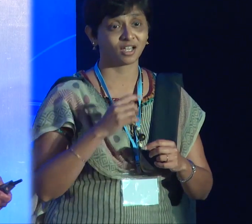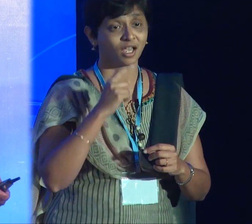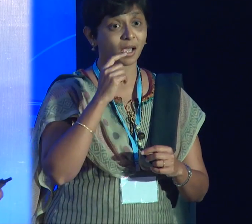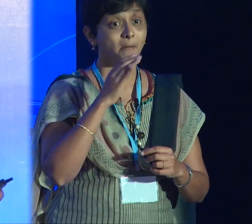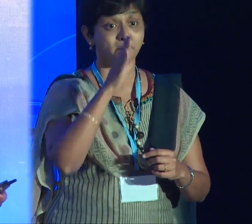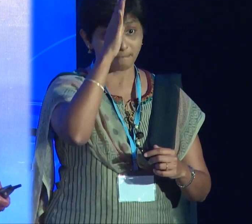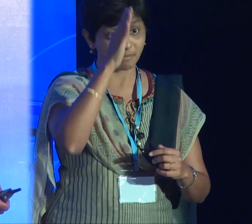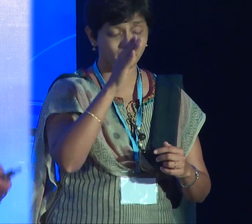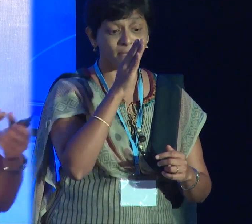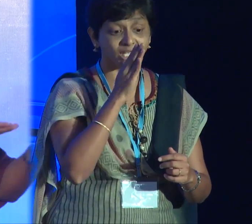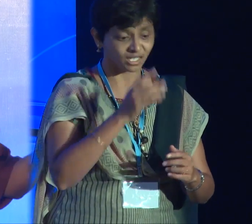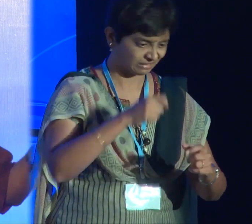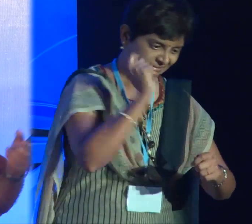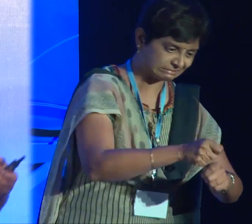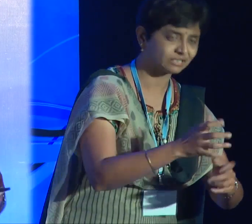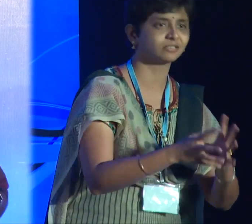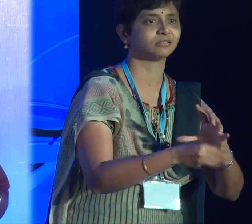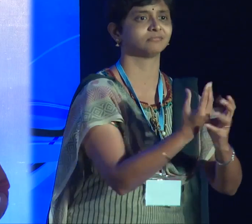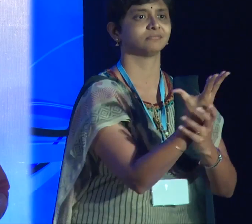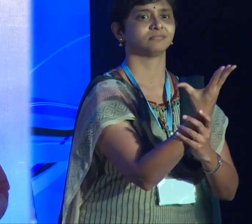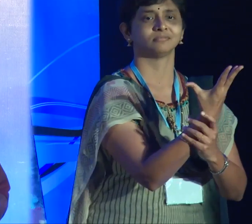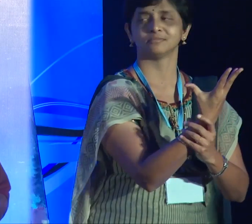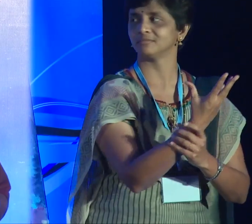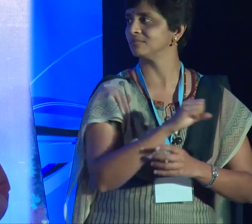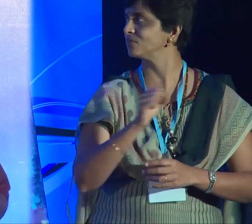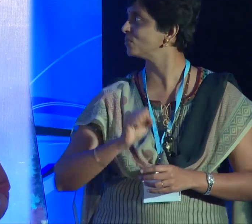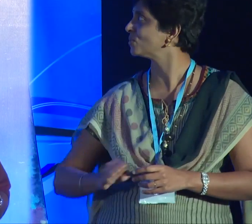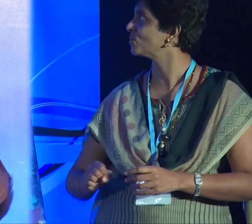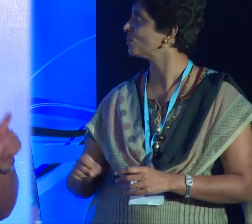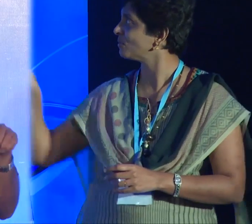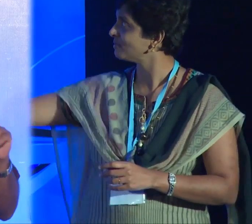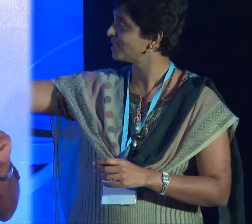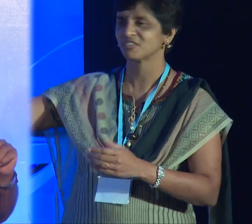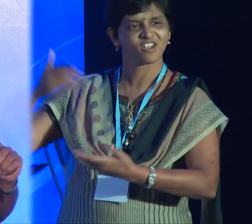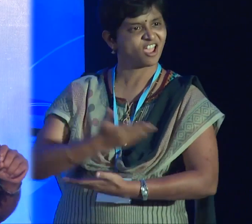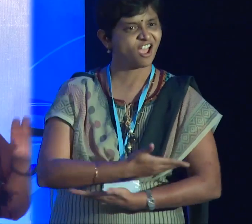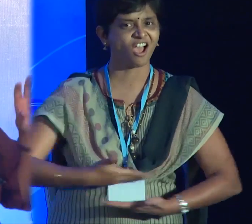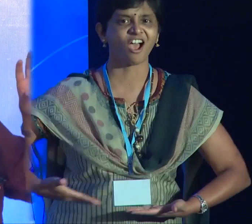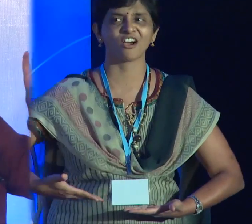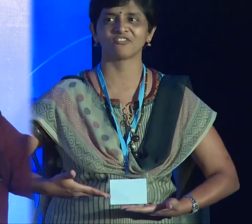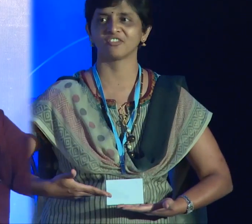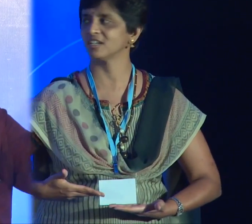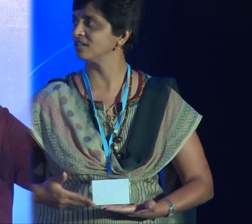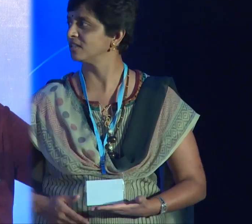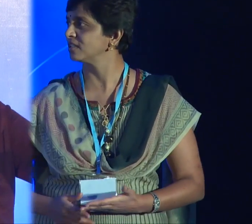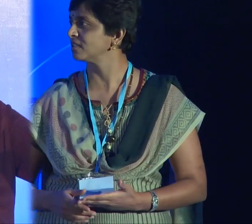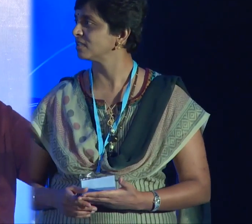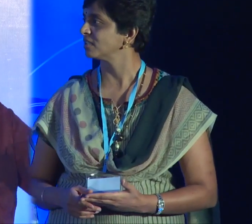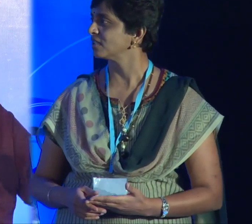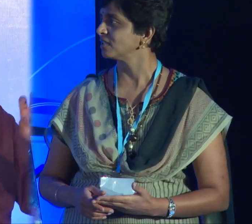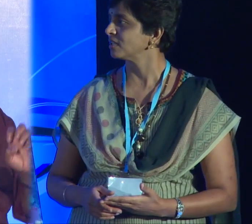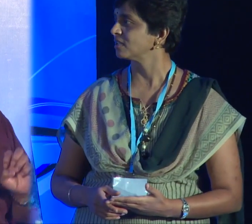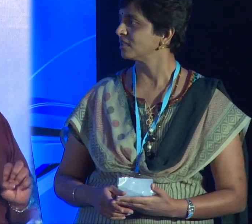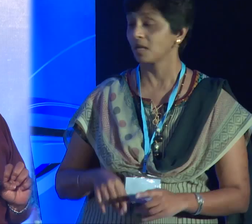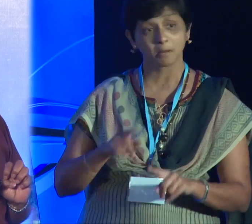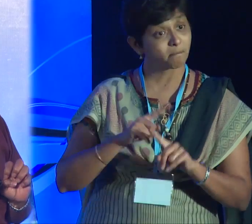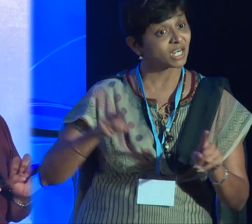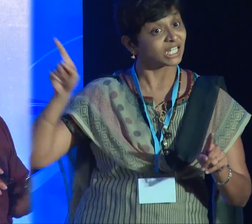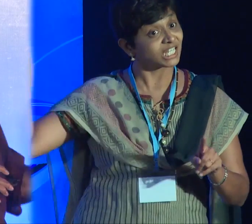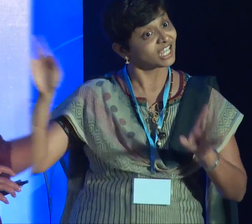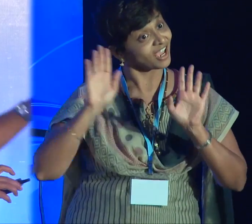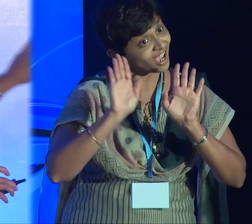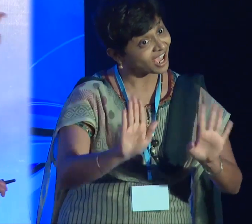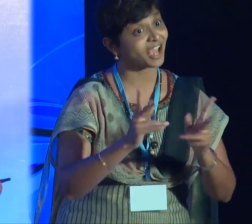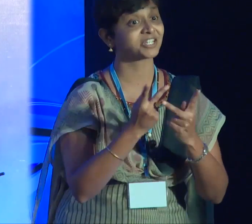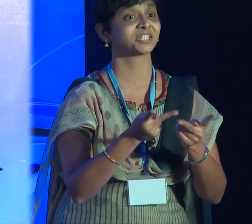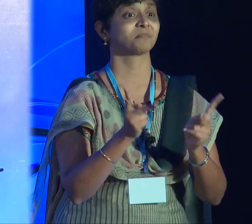sky. That's what we are told. Amar Chitra Katha tells us the story too. What we are not told is he is given a place in the cosmos.